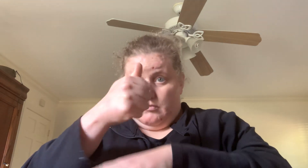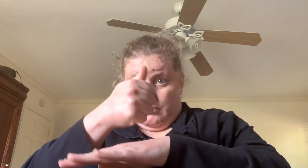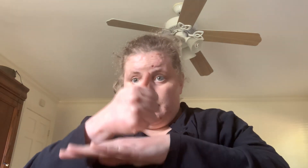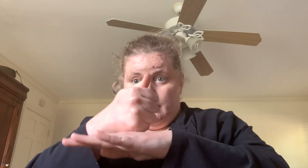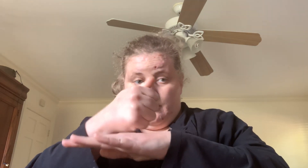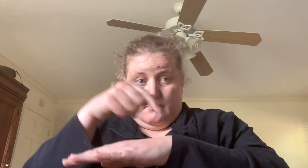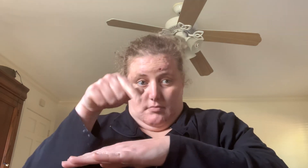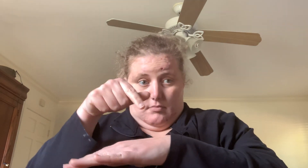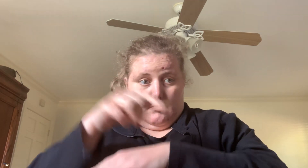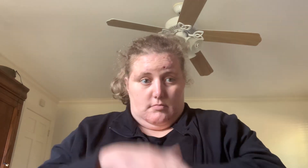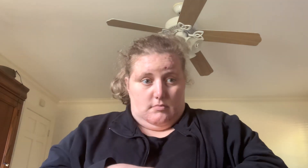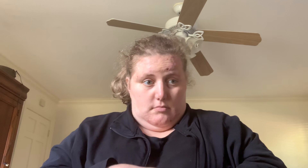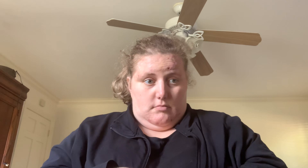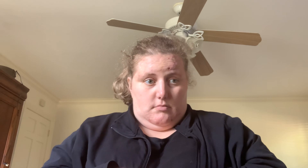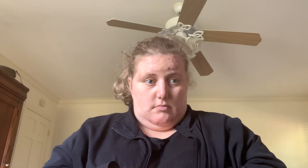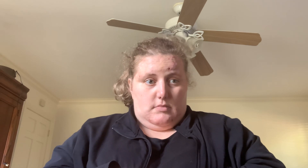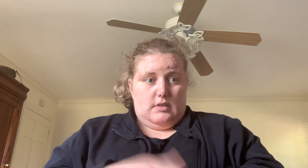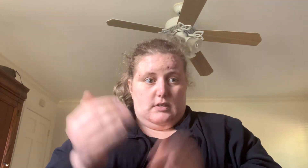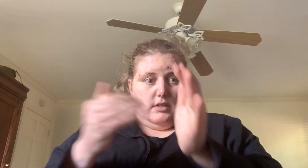once again, we know that we have